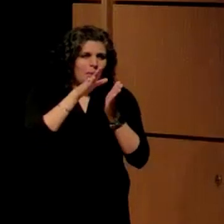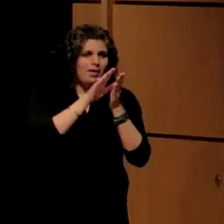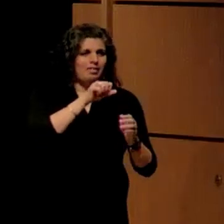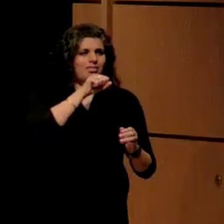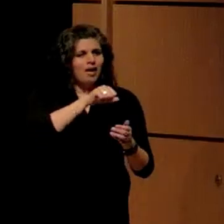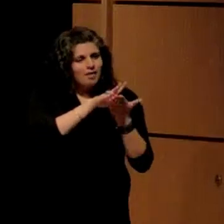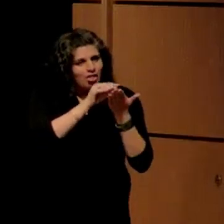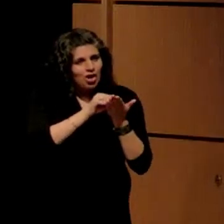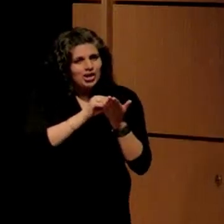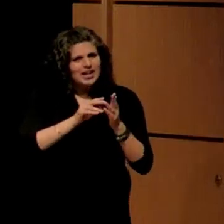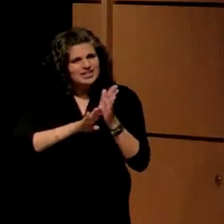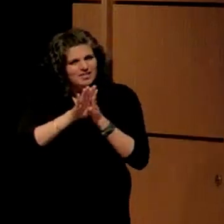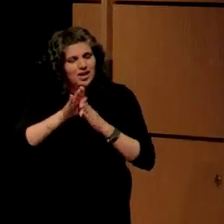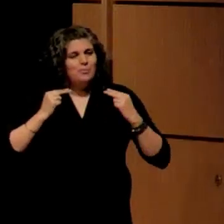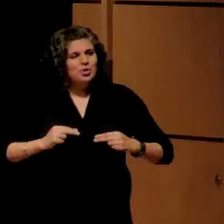connections through art.